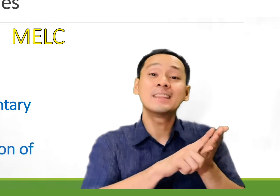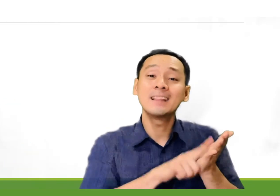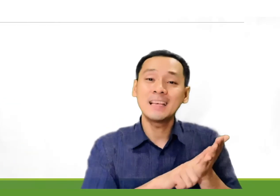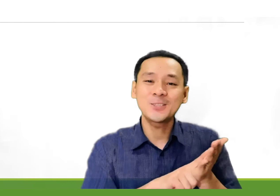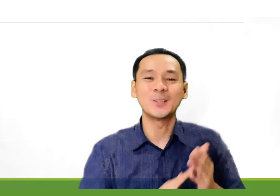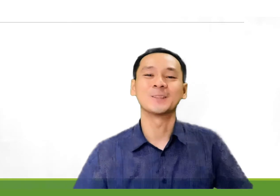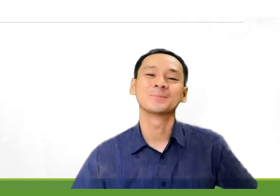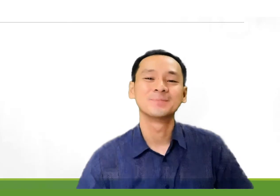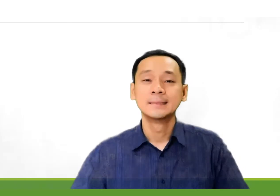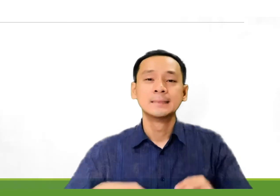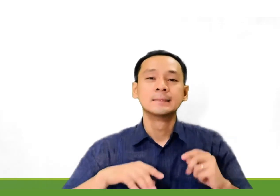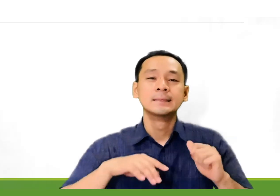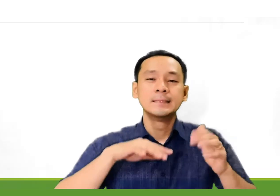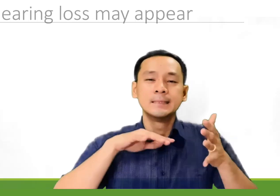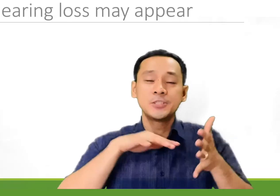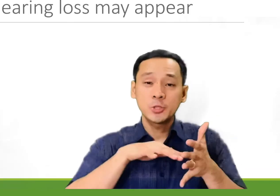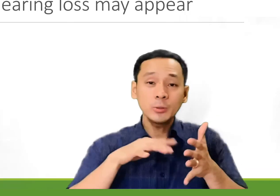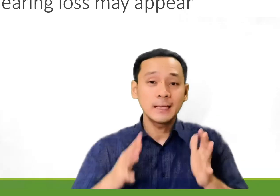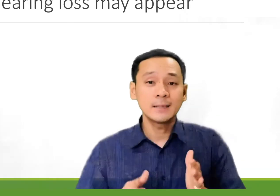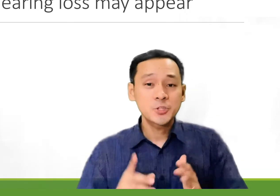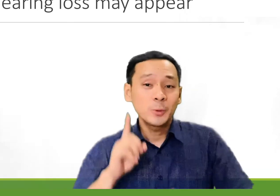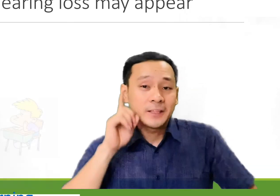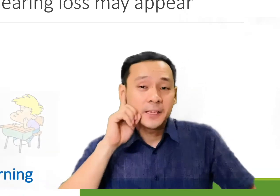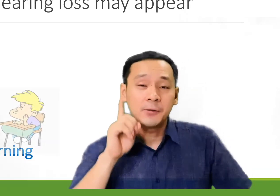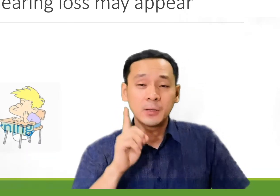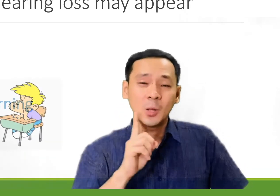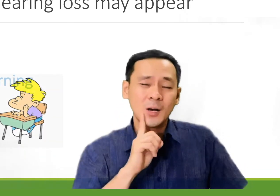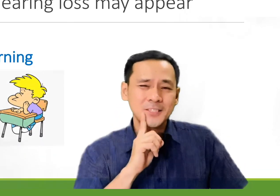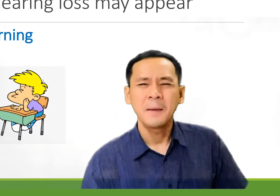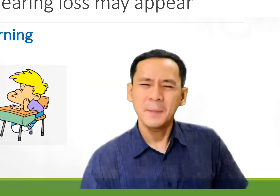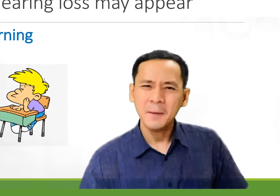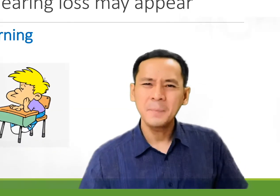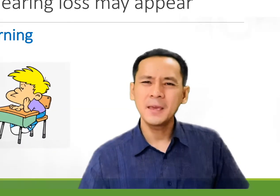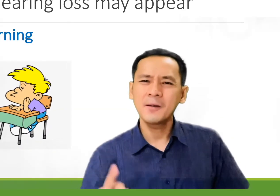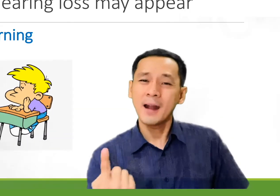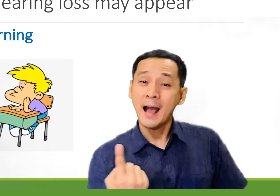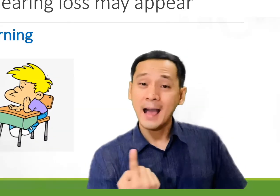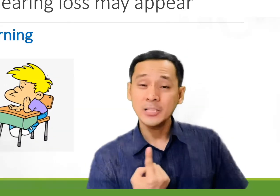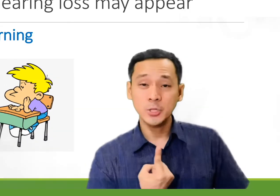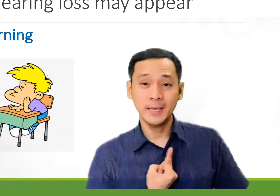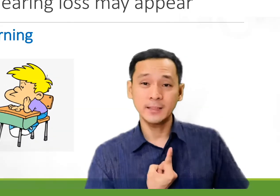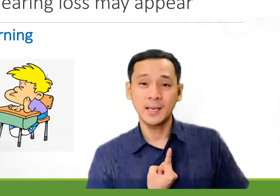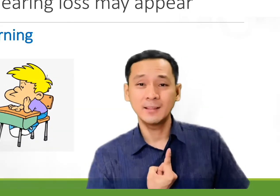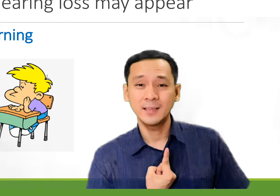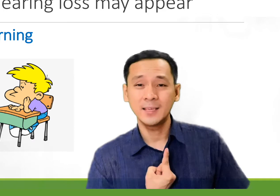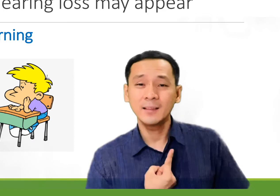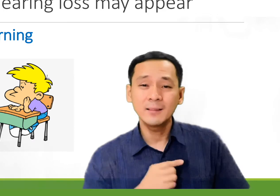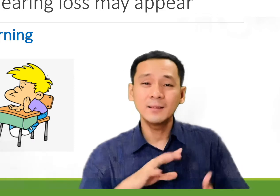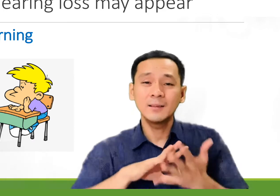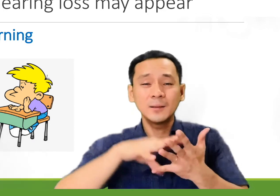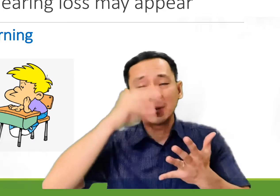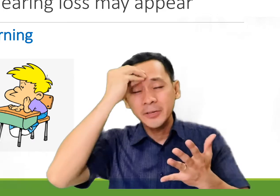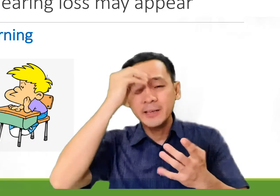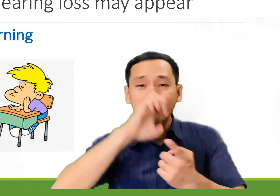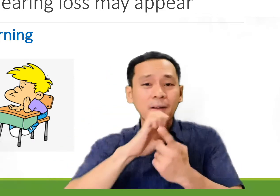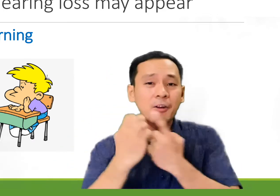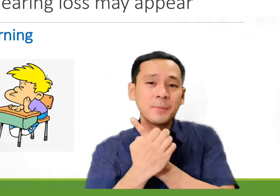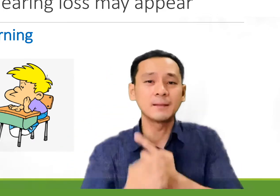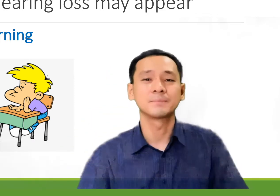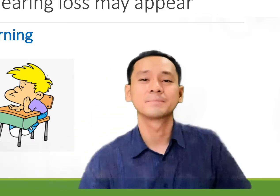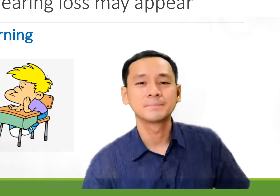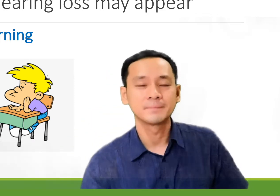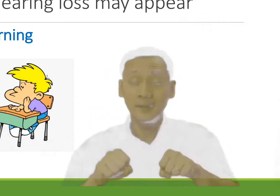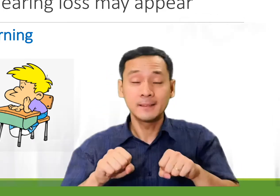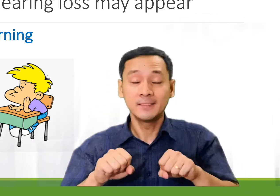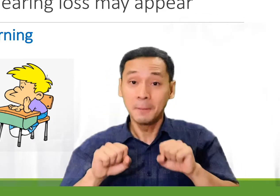of the lesson. Students with hearing loss may appear isolated in the learning